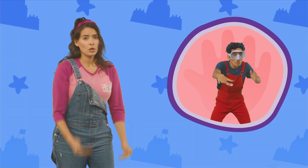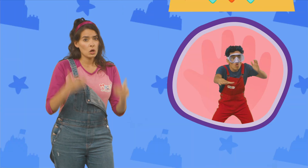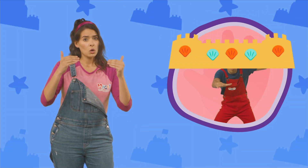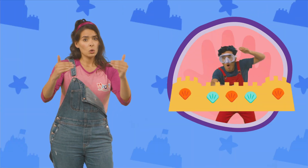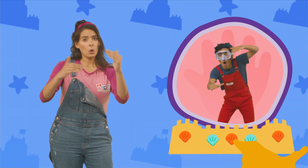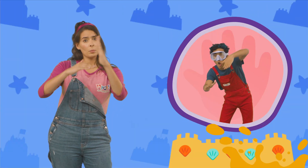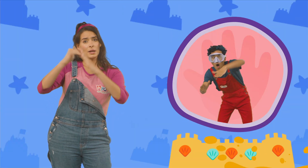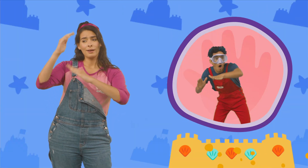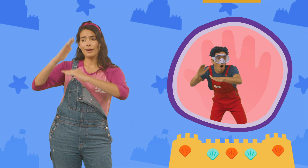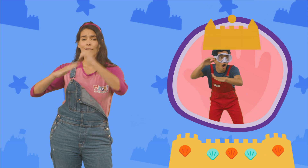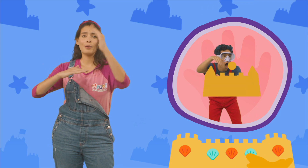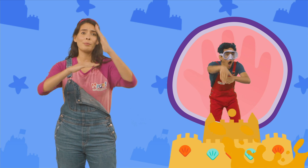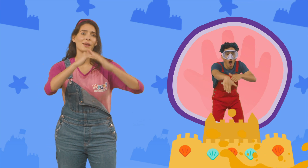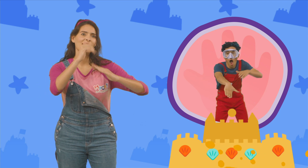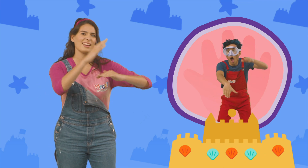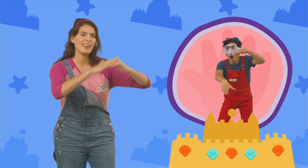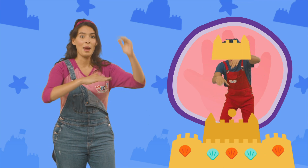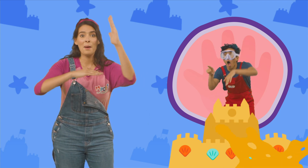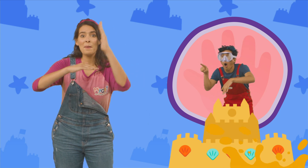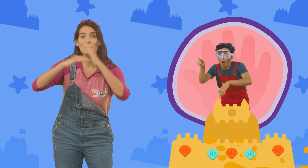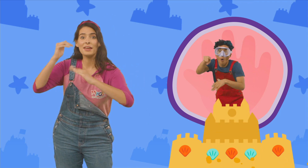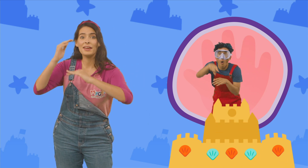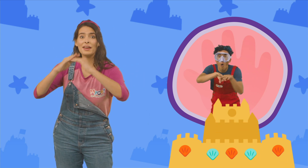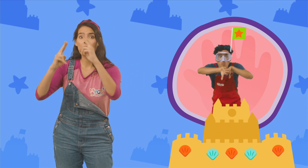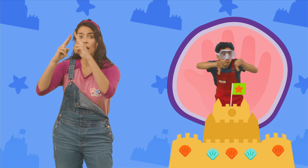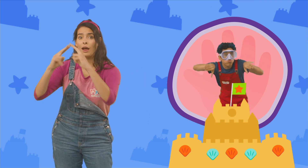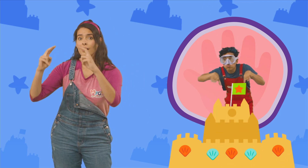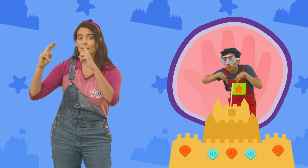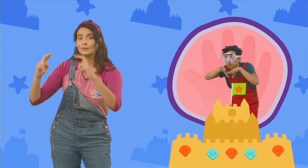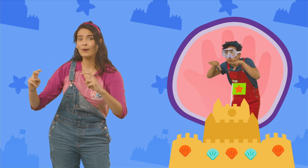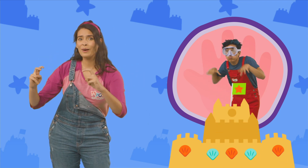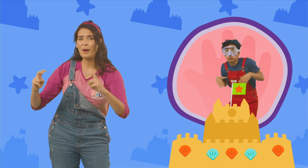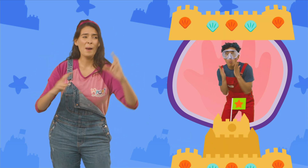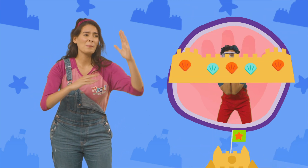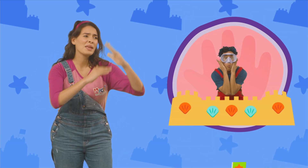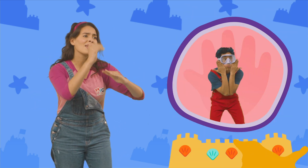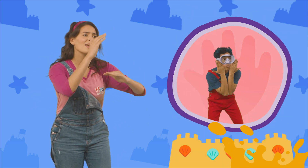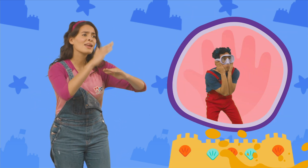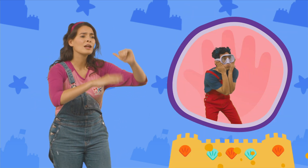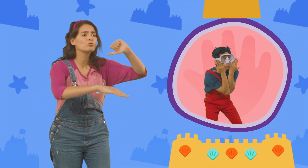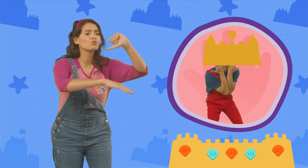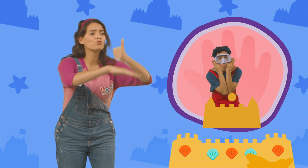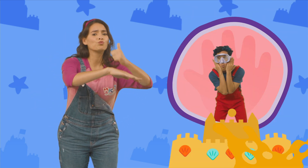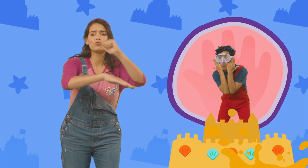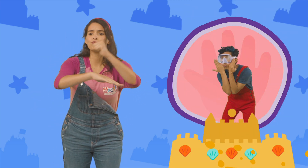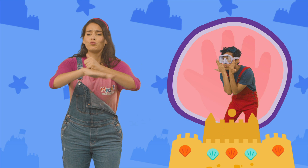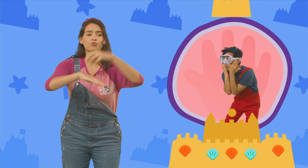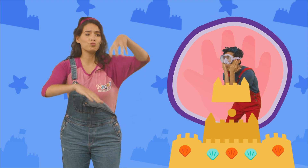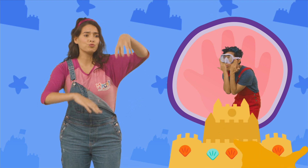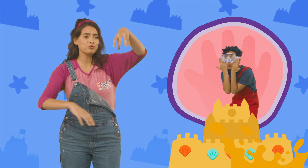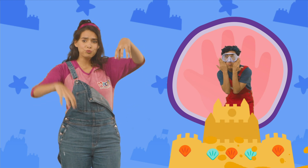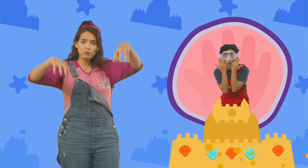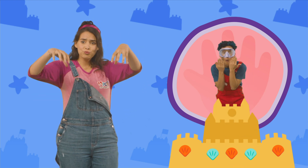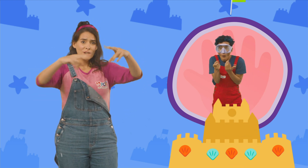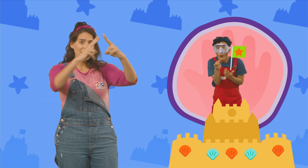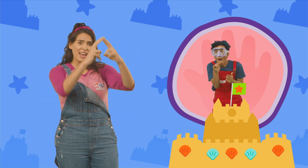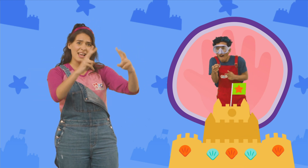Let's build, build, build a castle. Build, build, build a